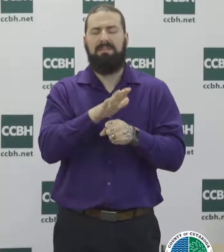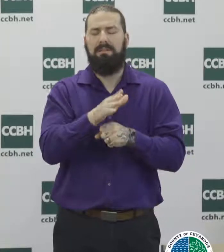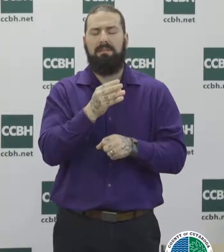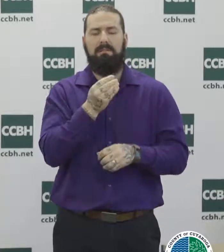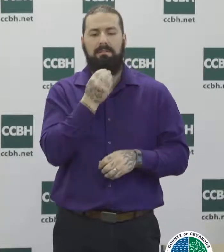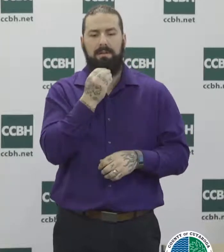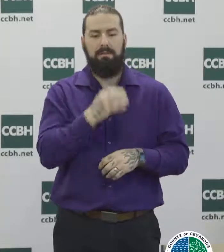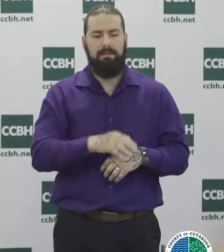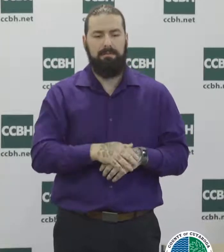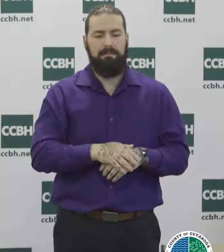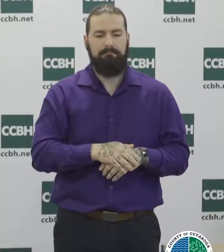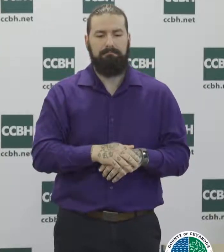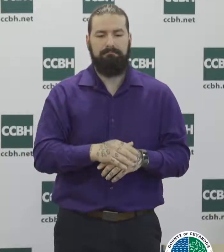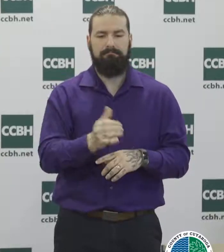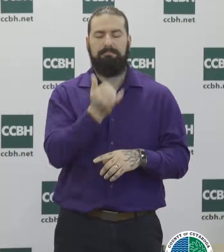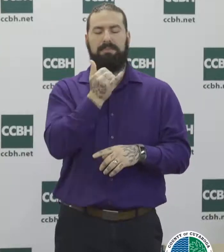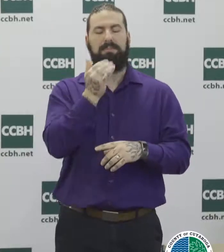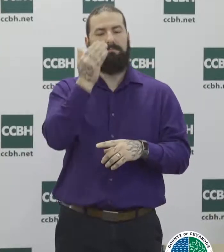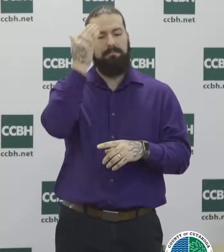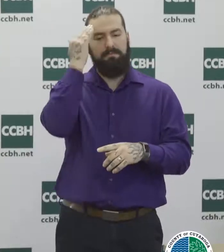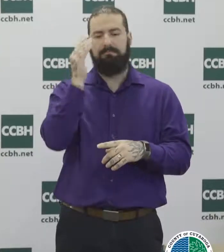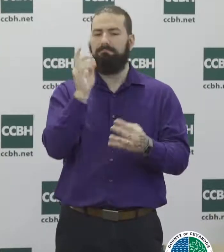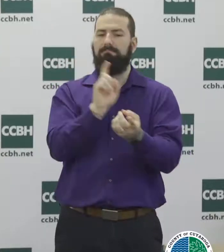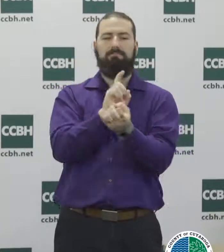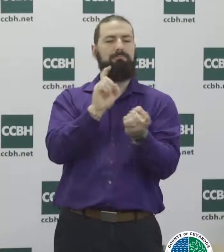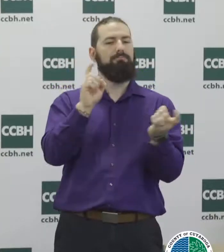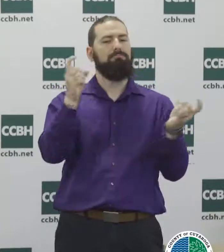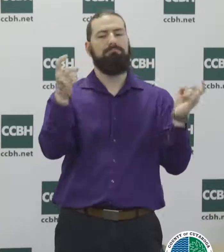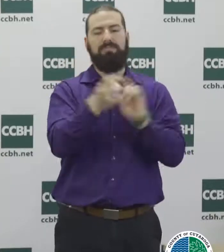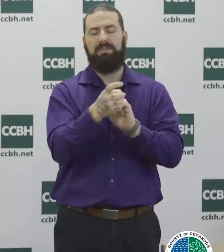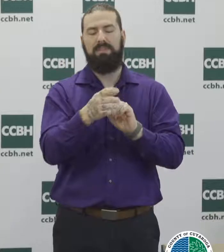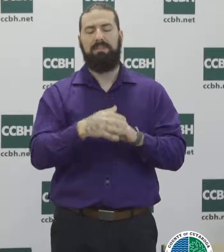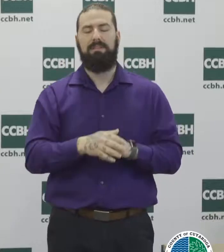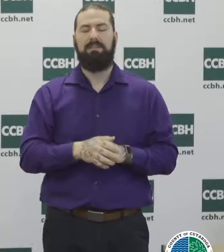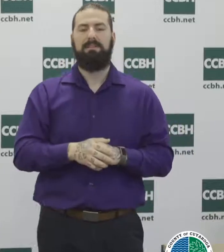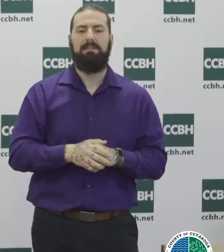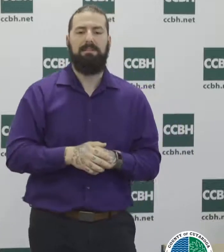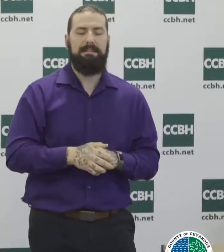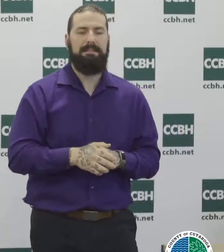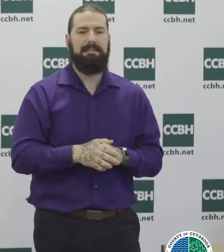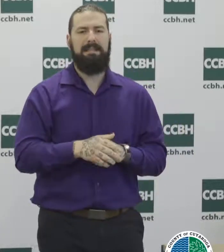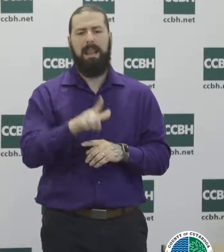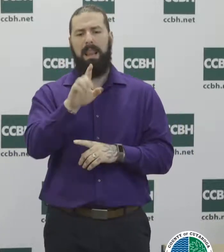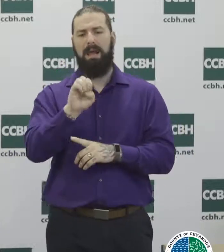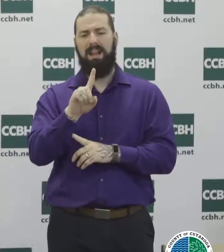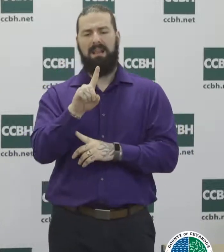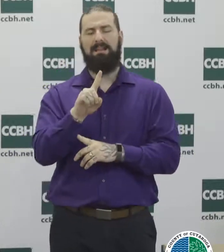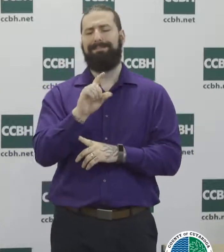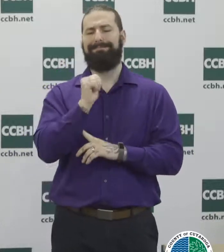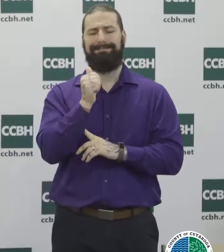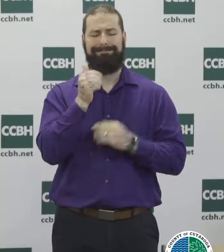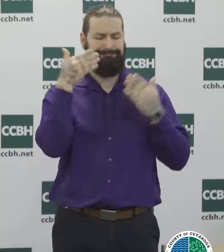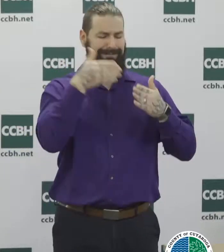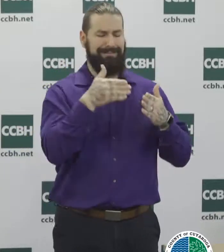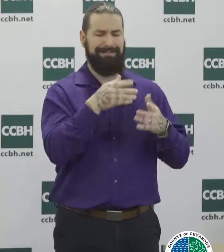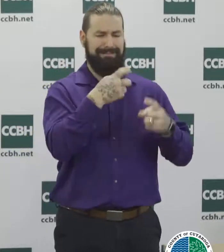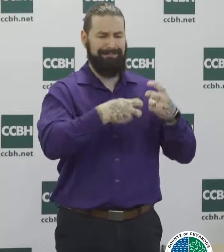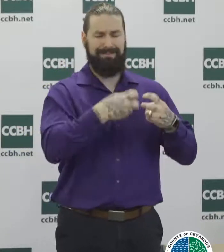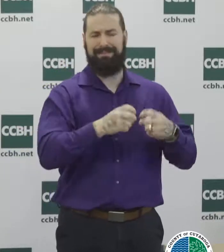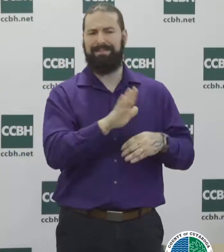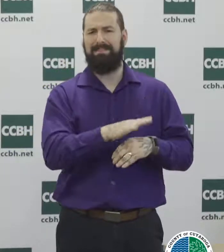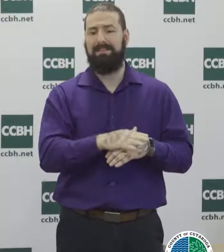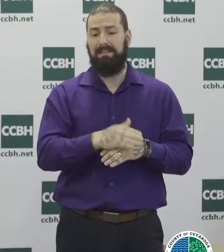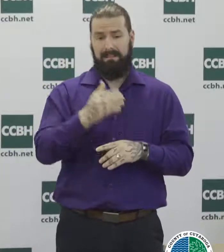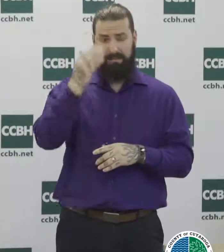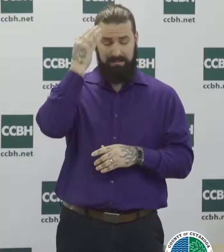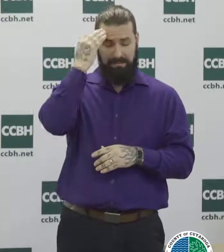Instantly, I knew everything about that visit had to change. Lead was the least of her problems. I knew that if